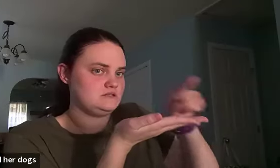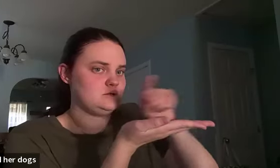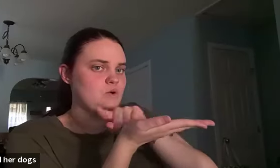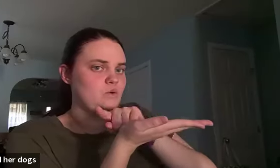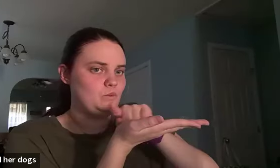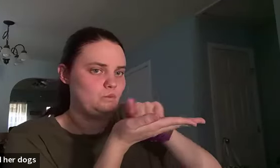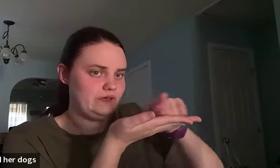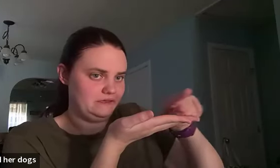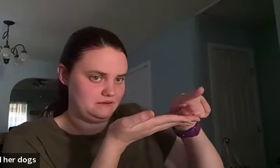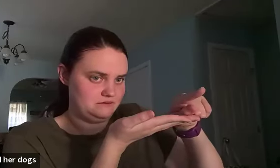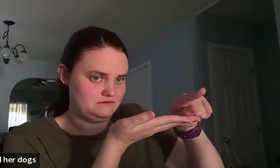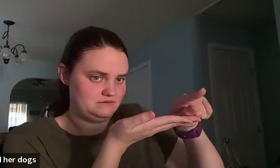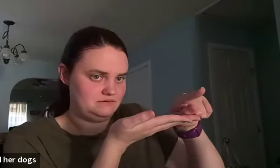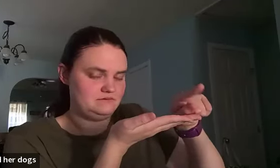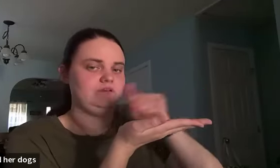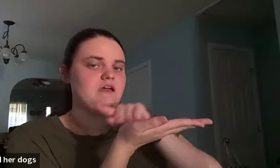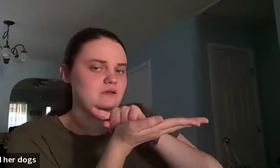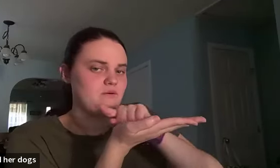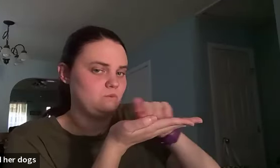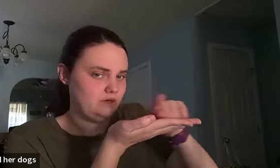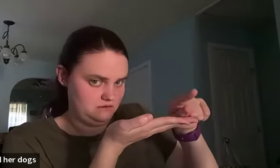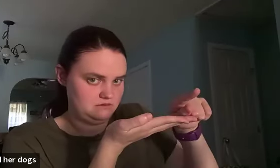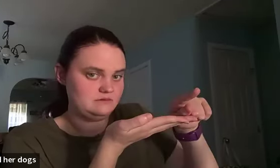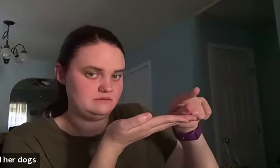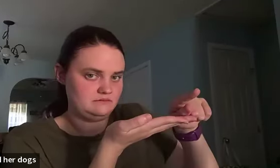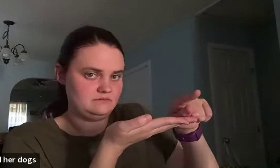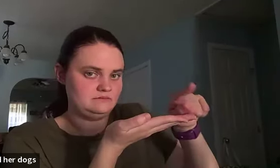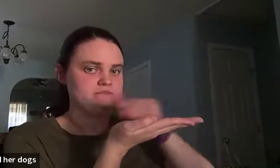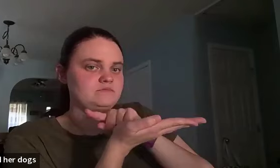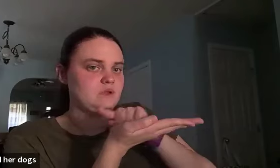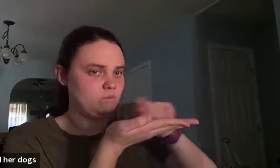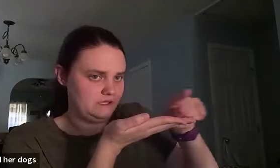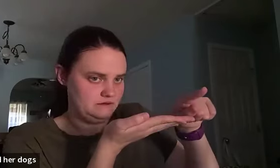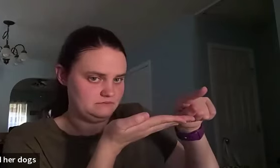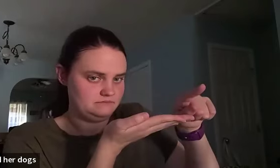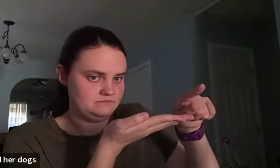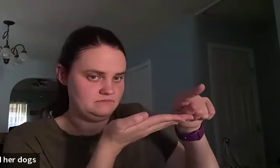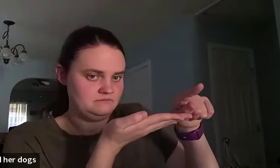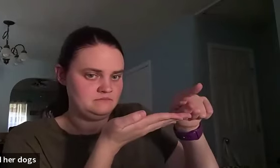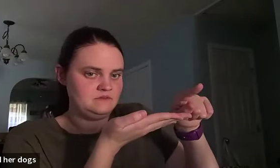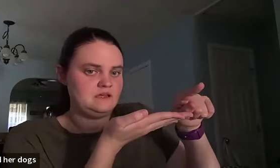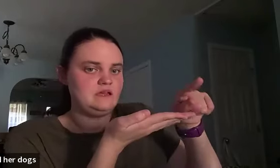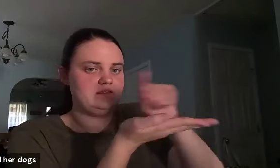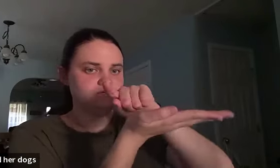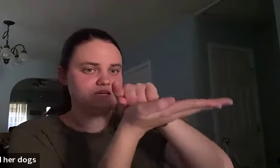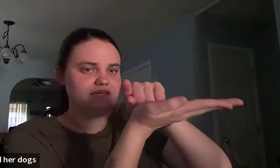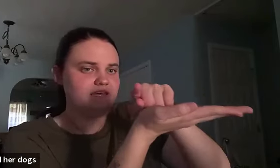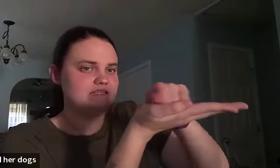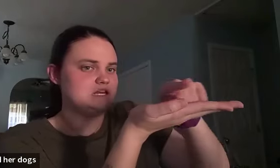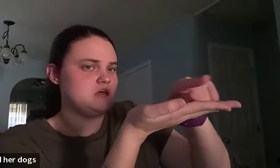across. Week. Okay. Week. Week. And this one again is